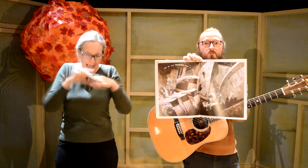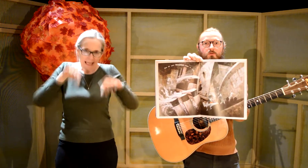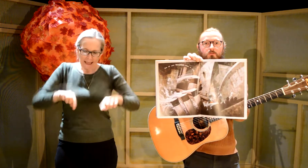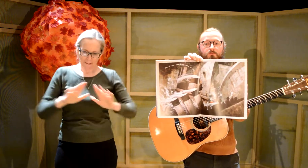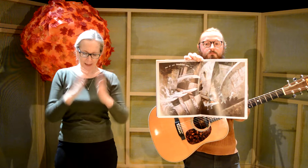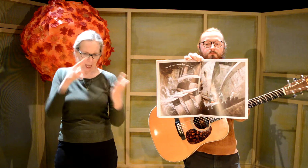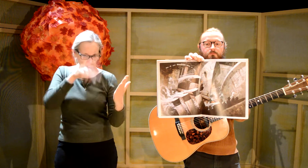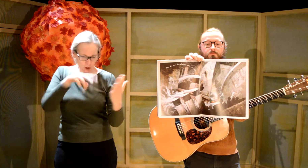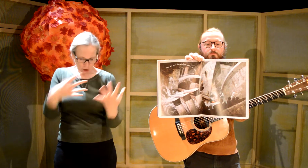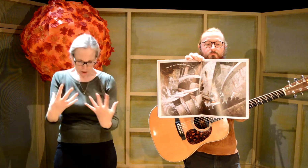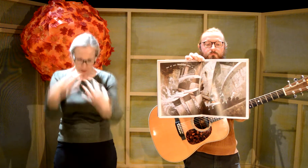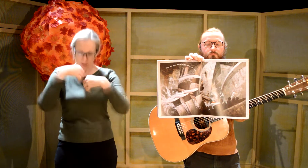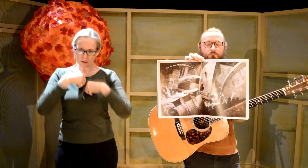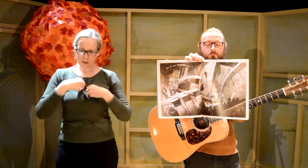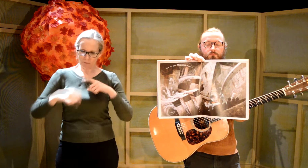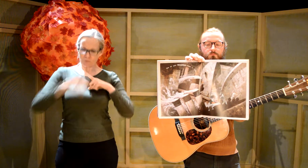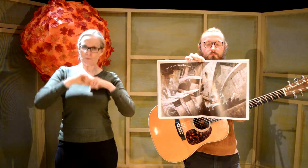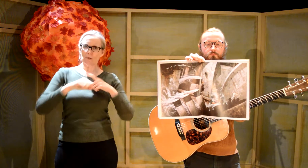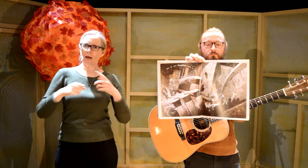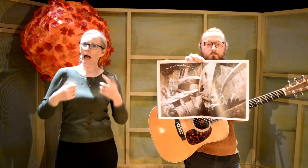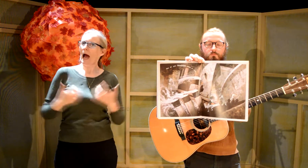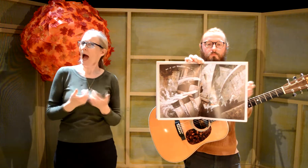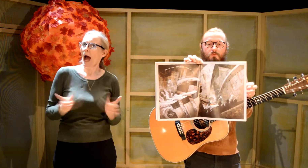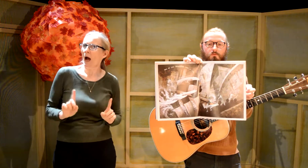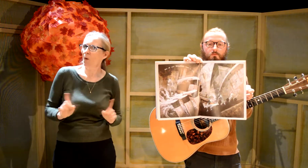makes you feel.